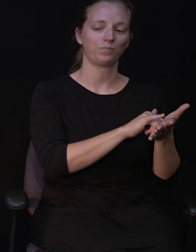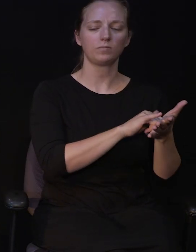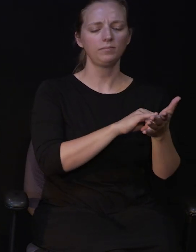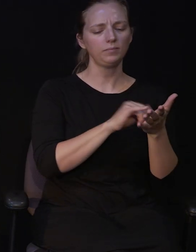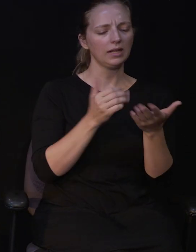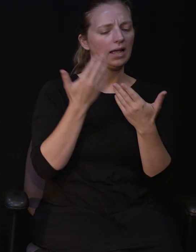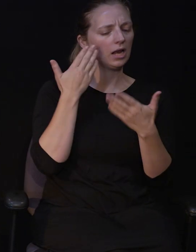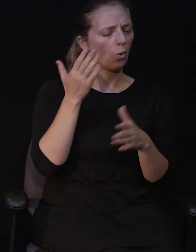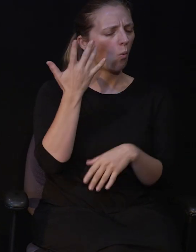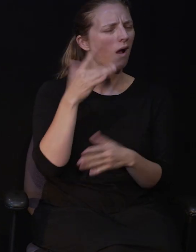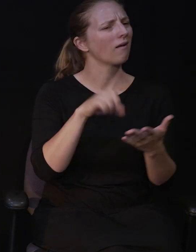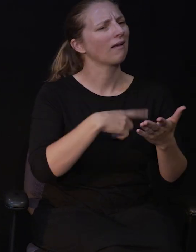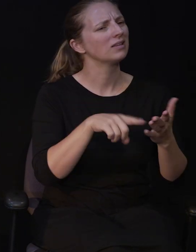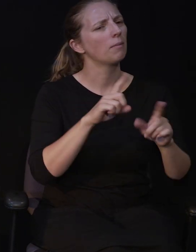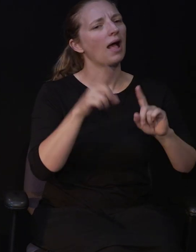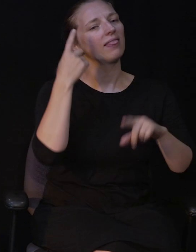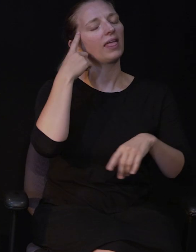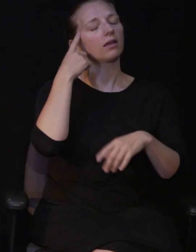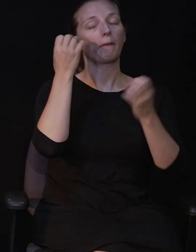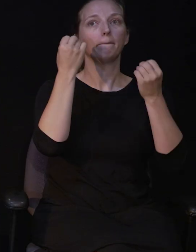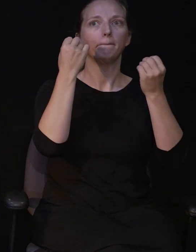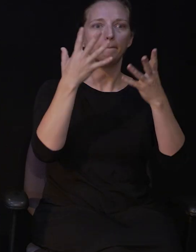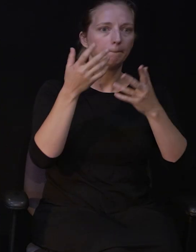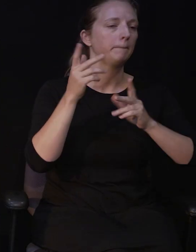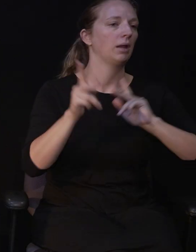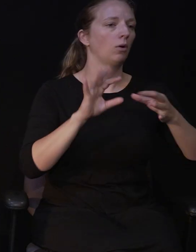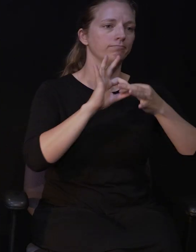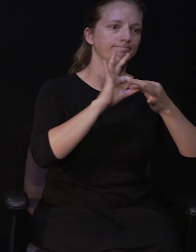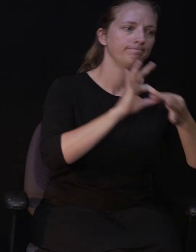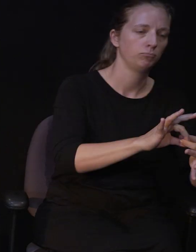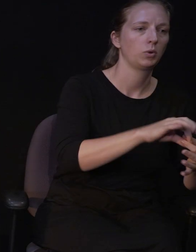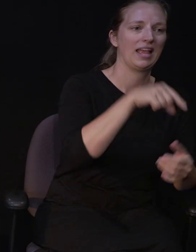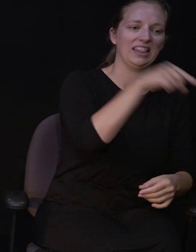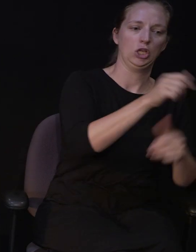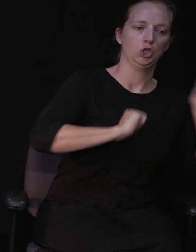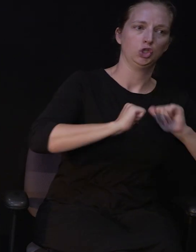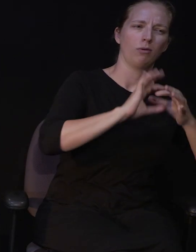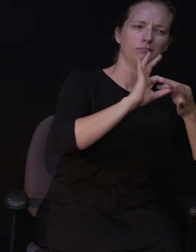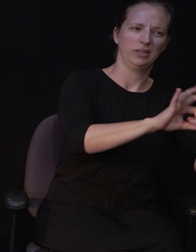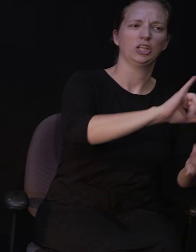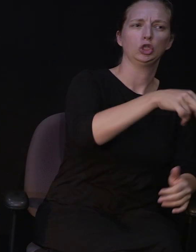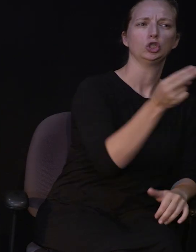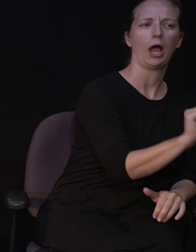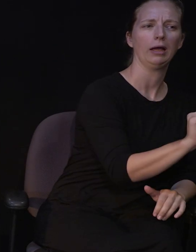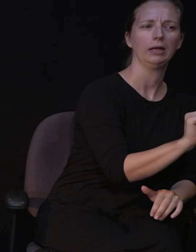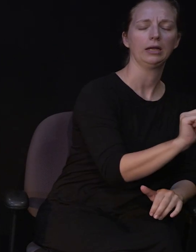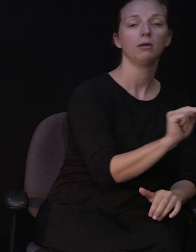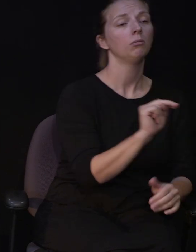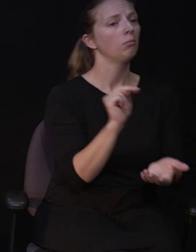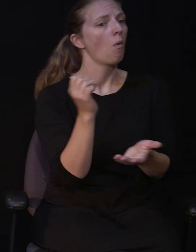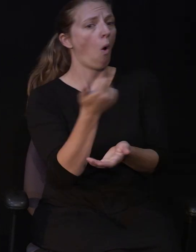I don't know why it got canceled, but I think a lot of people associated it as being John's show. But also, all of the actors in it